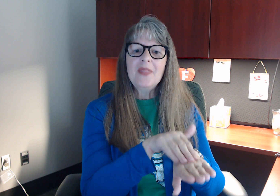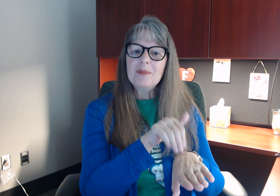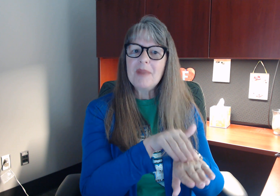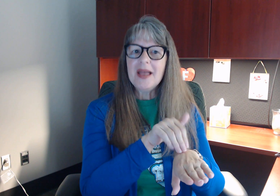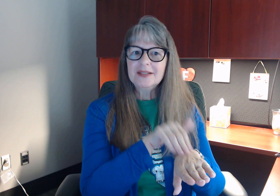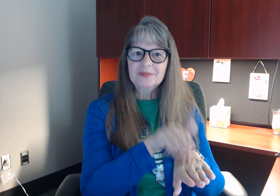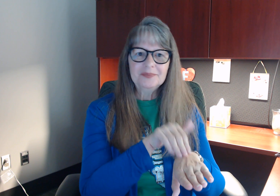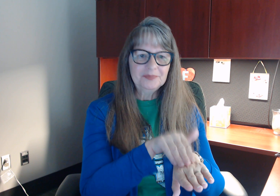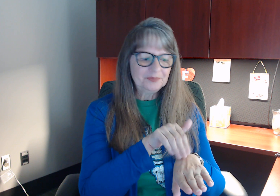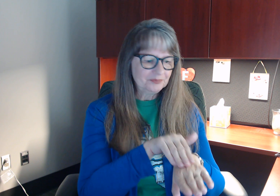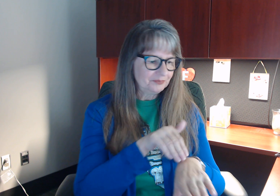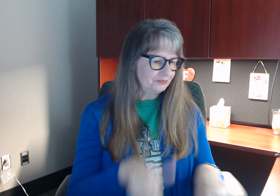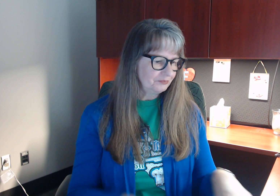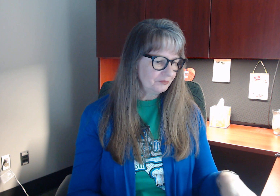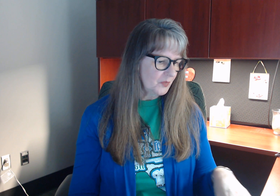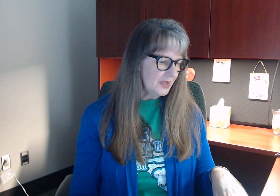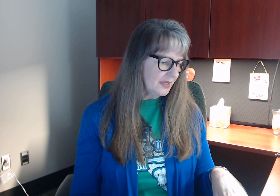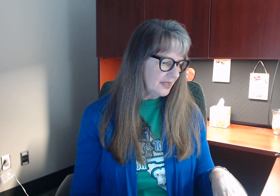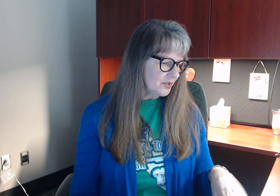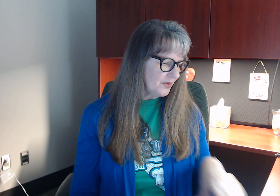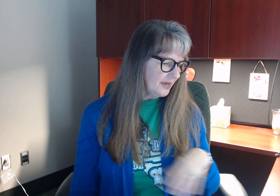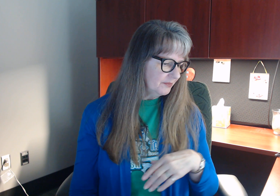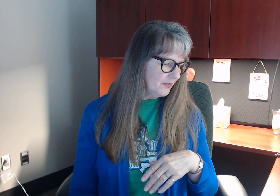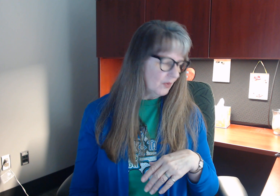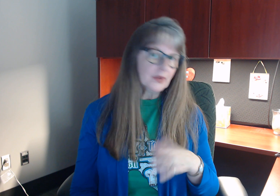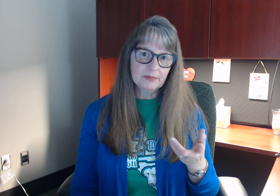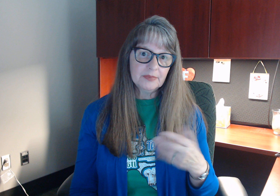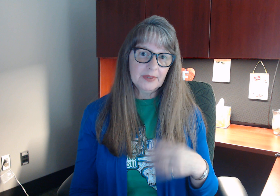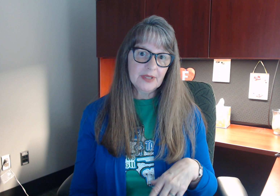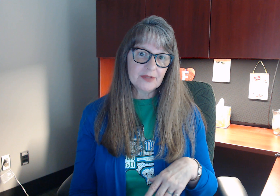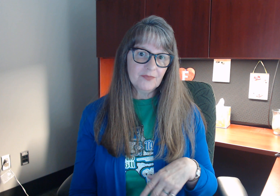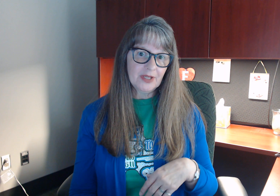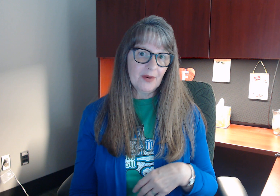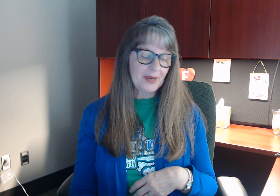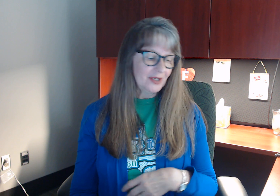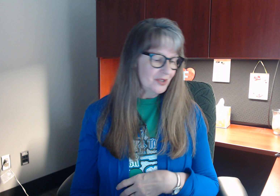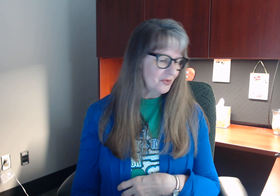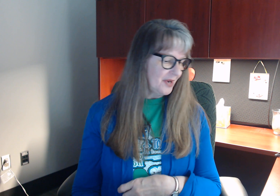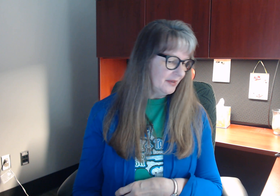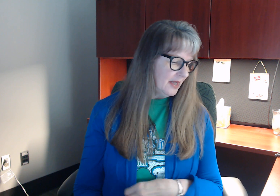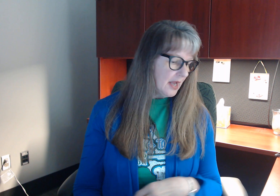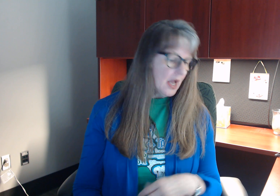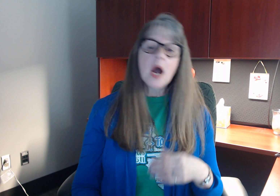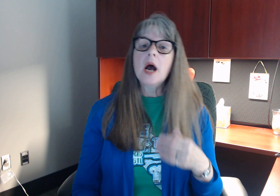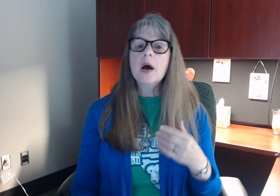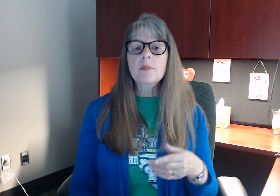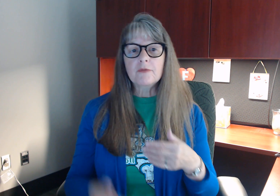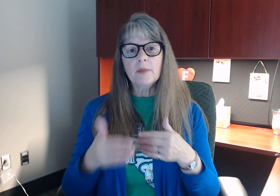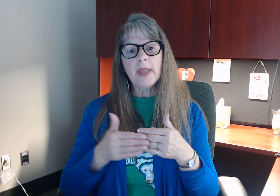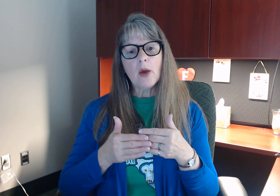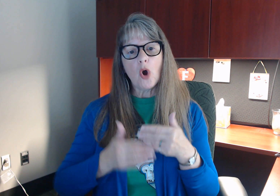pet. We did that yesterday. Or the video I made yesterday. From now on.